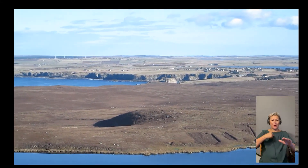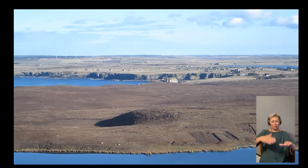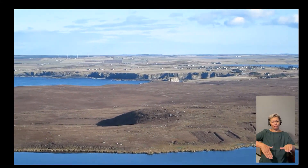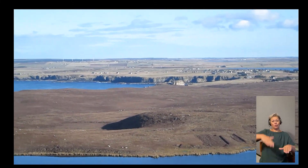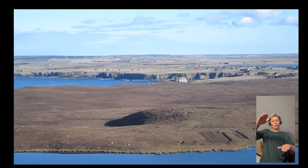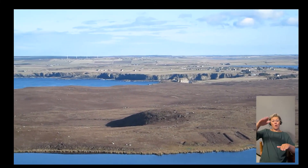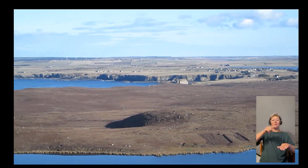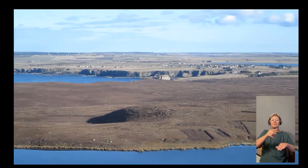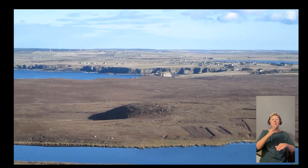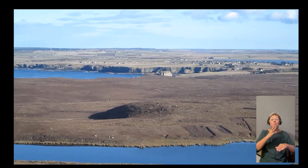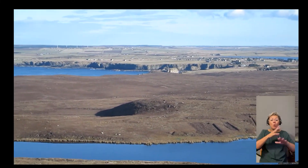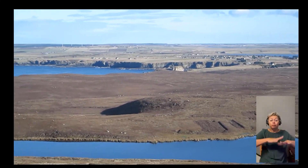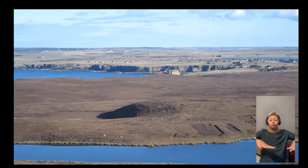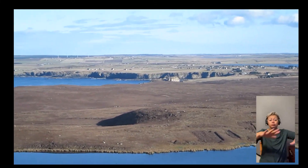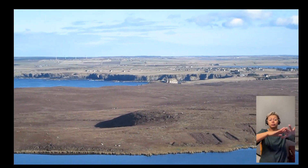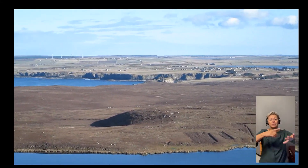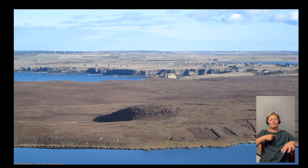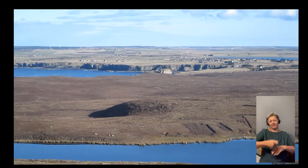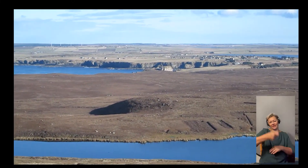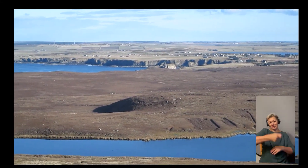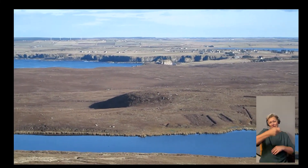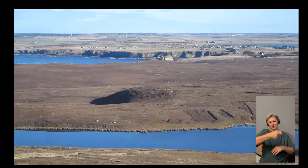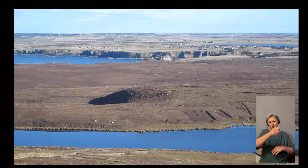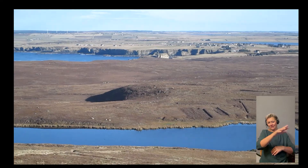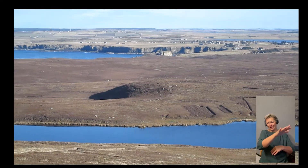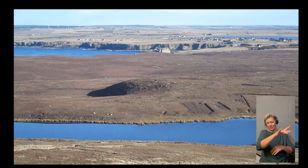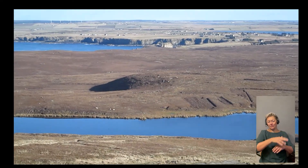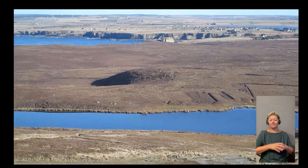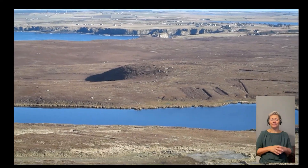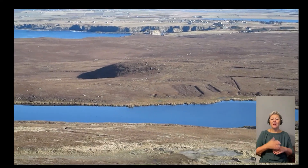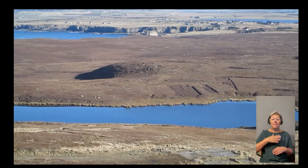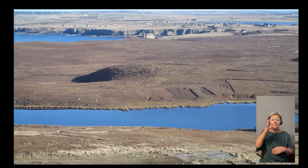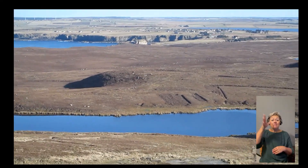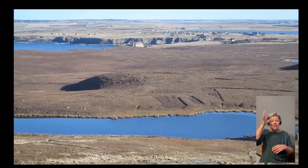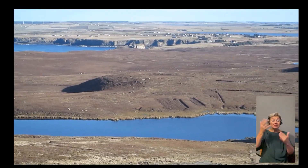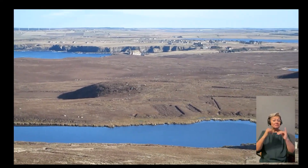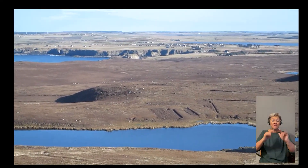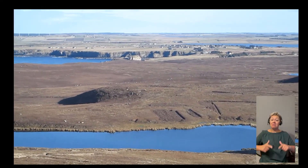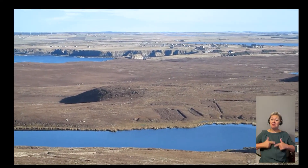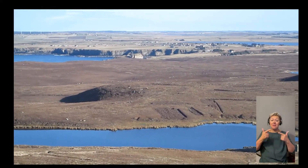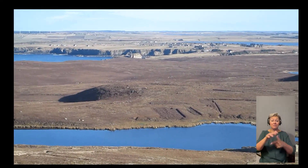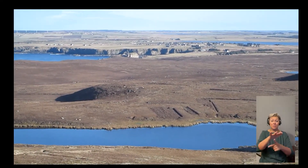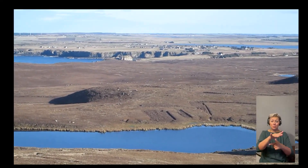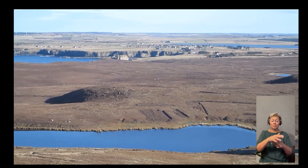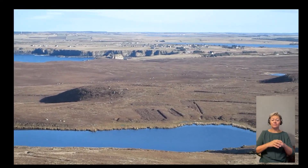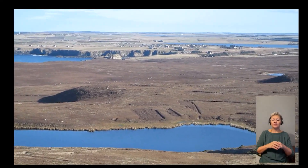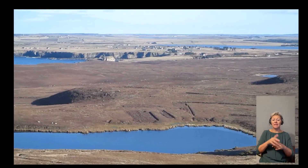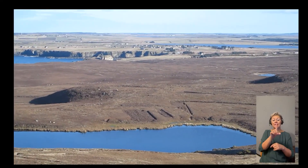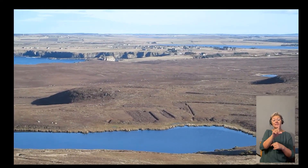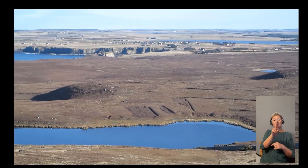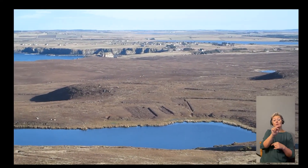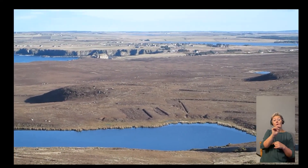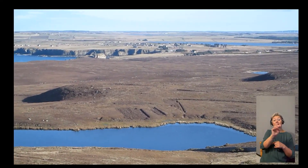where we go fishing. My parents still live in the village. Dunnet Head is covered with lochs,